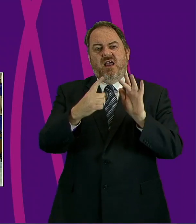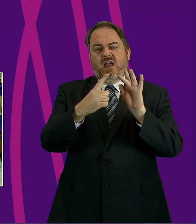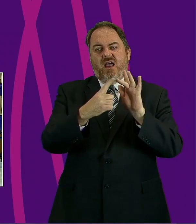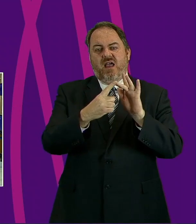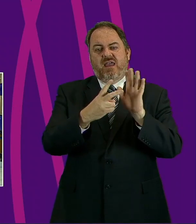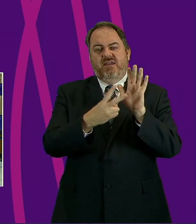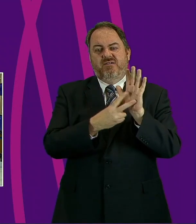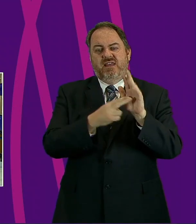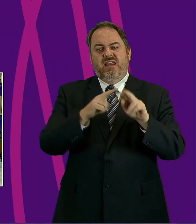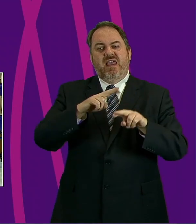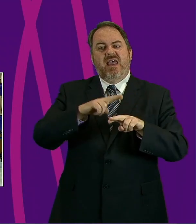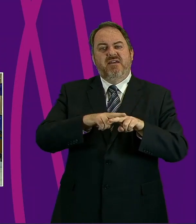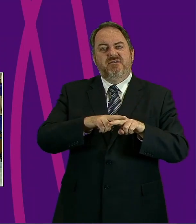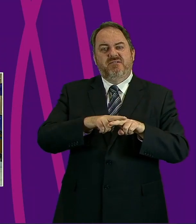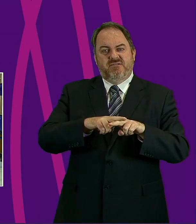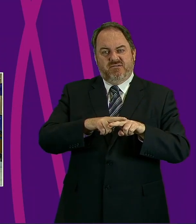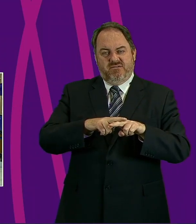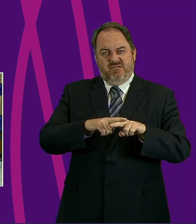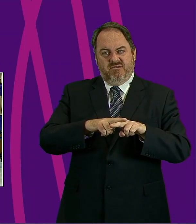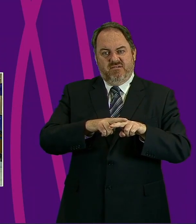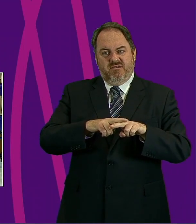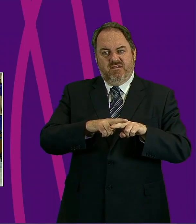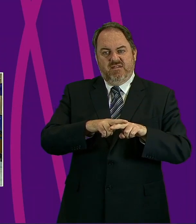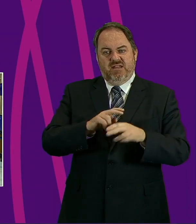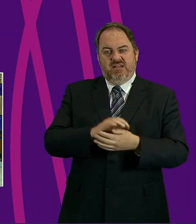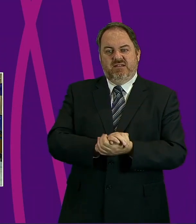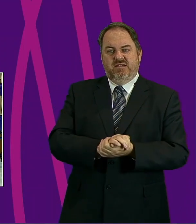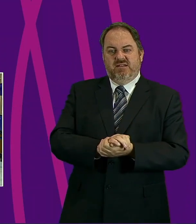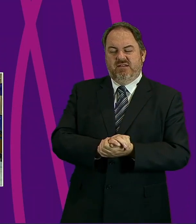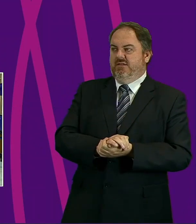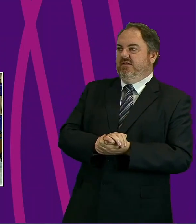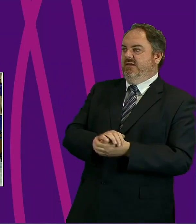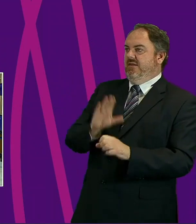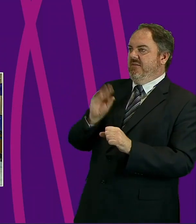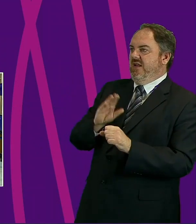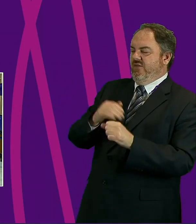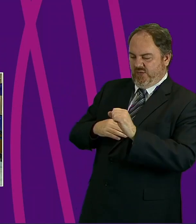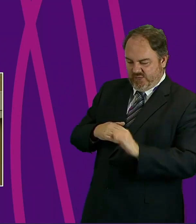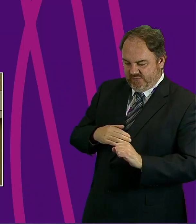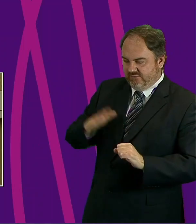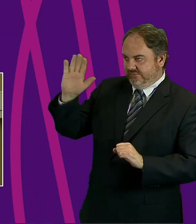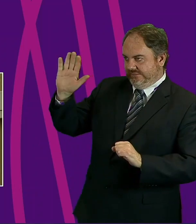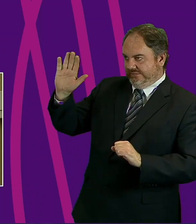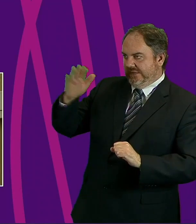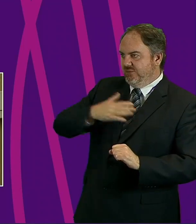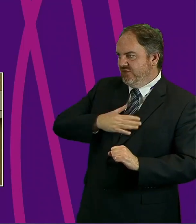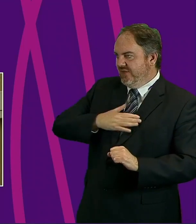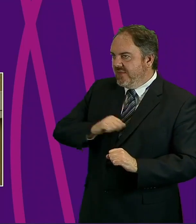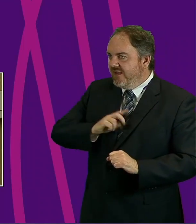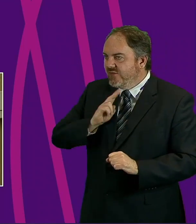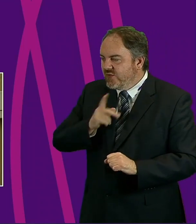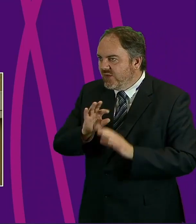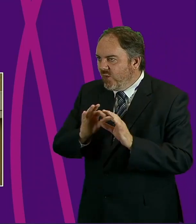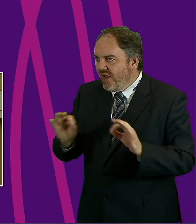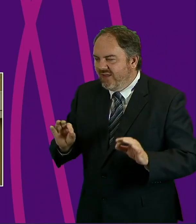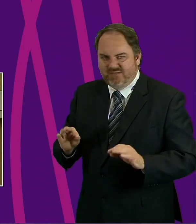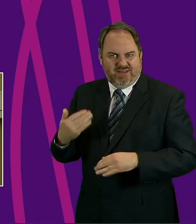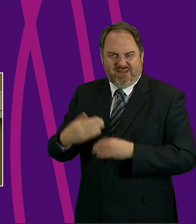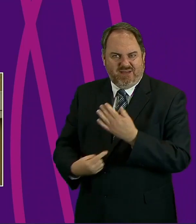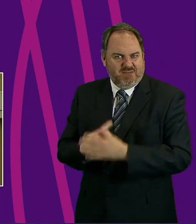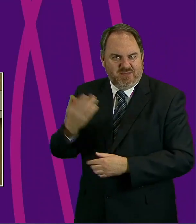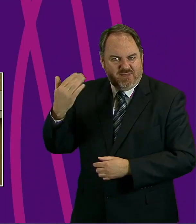the member just pick your microphone up? Sorry. I've never been accused of being quiet before, Presiding Officer, but let me start again. 2 weeks ago, I asked the First